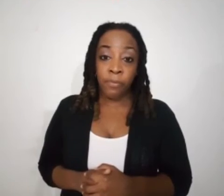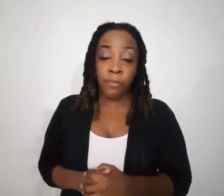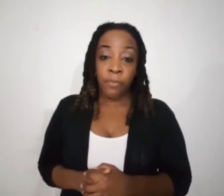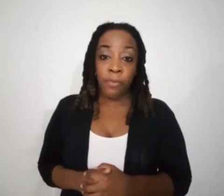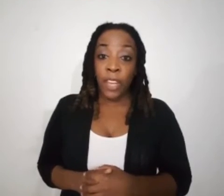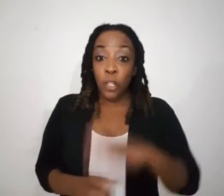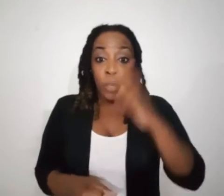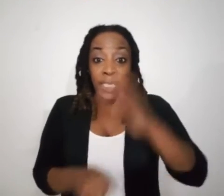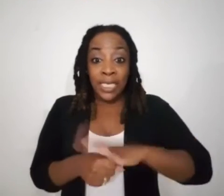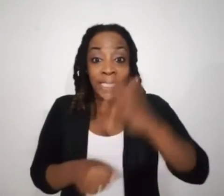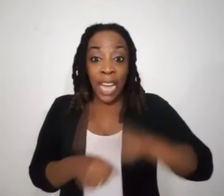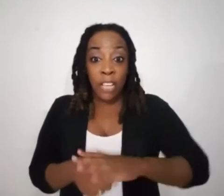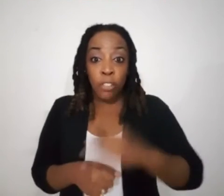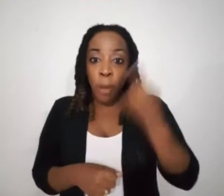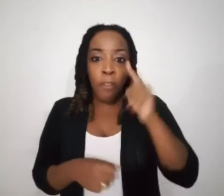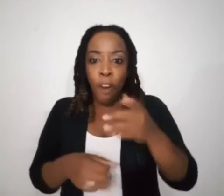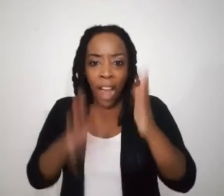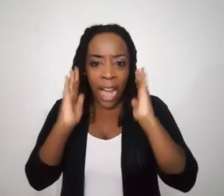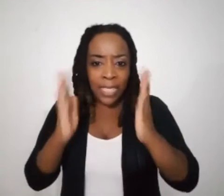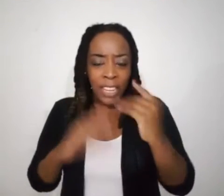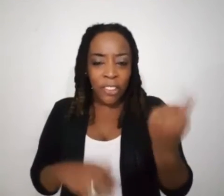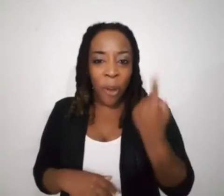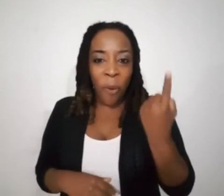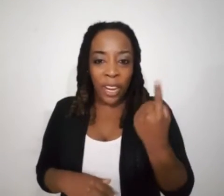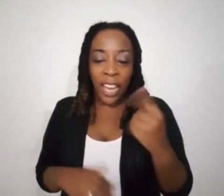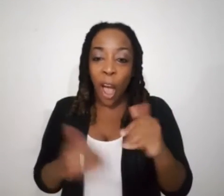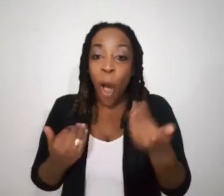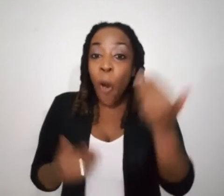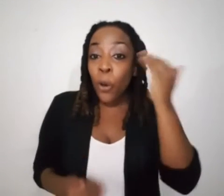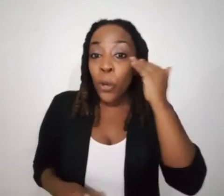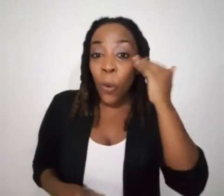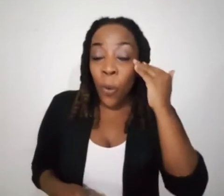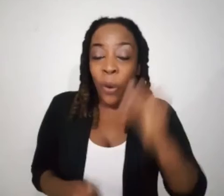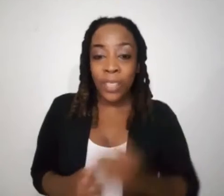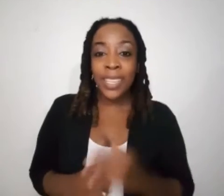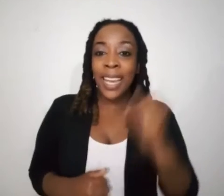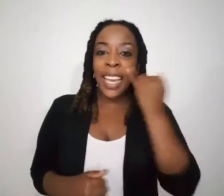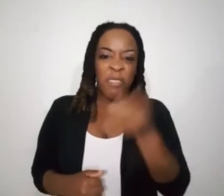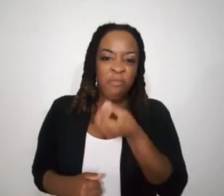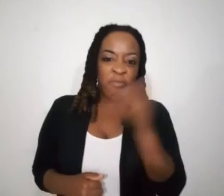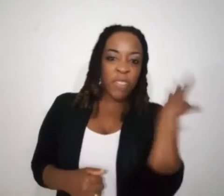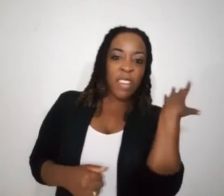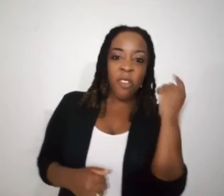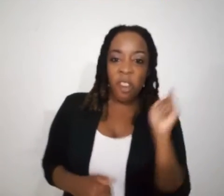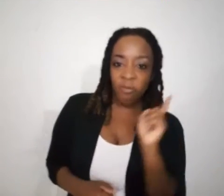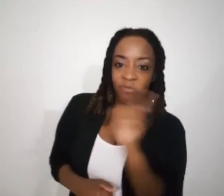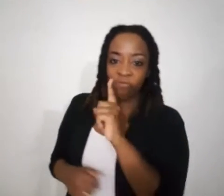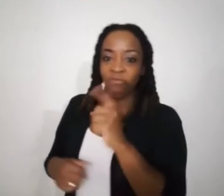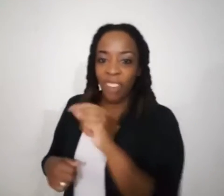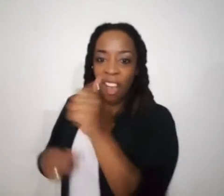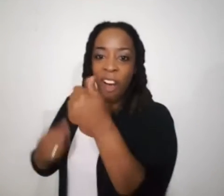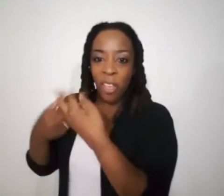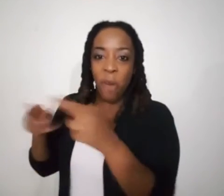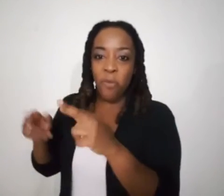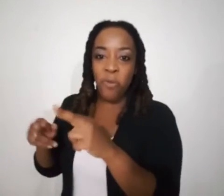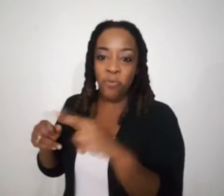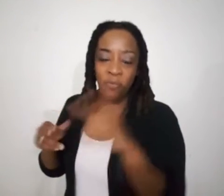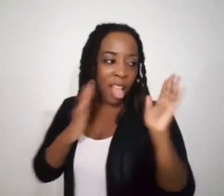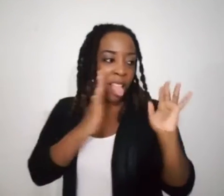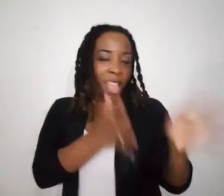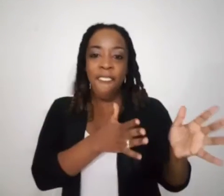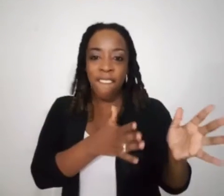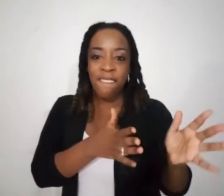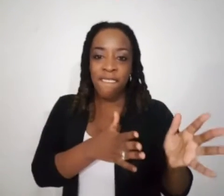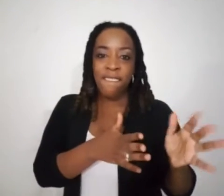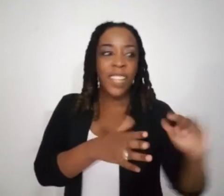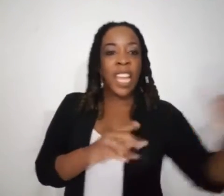walk into the next room, they won't stay and have the tantrum outside. They will come in the room where you are because they need you